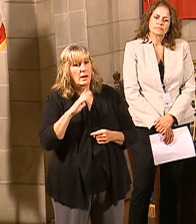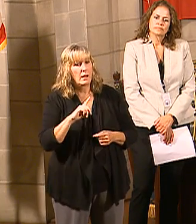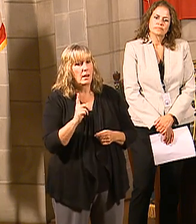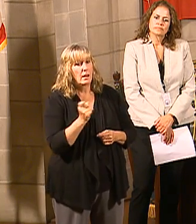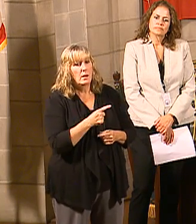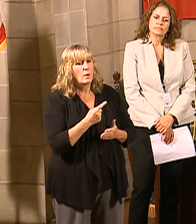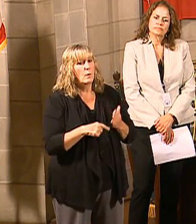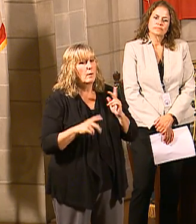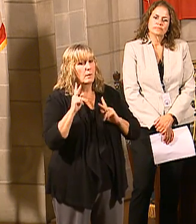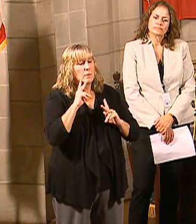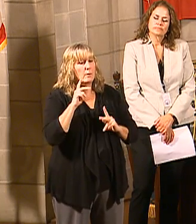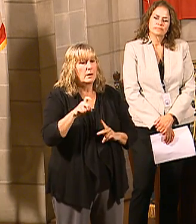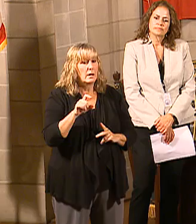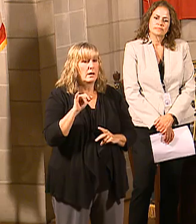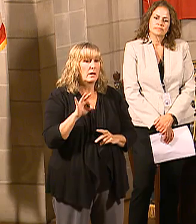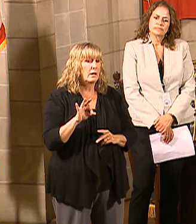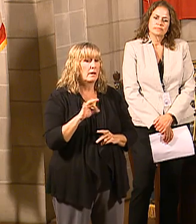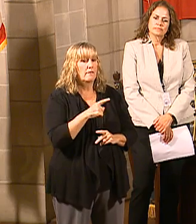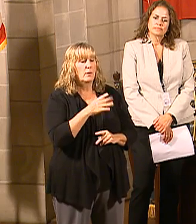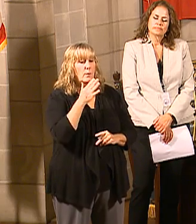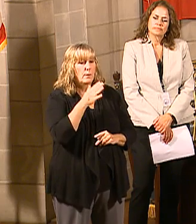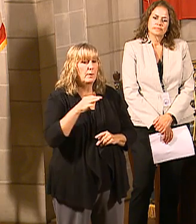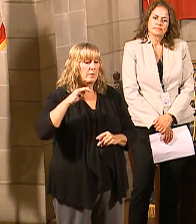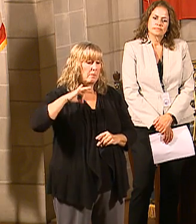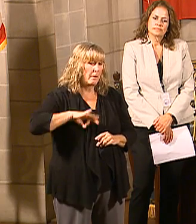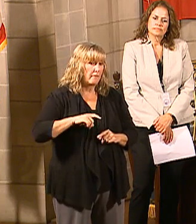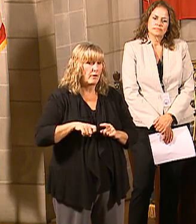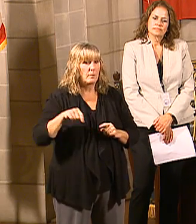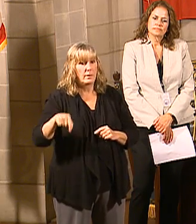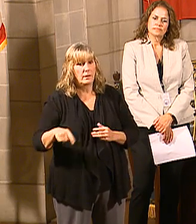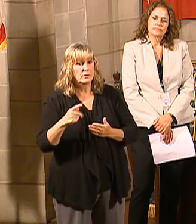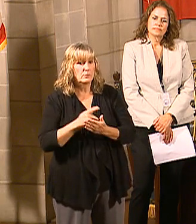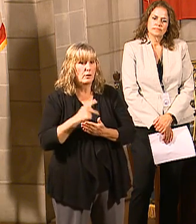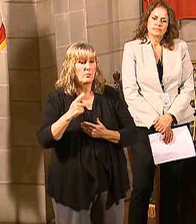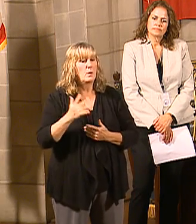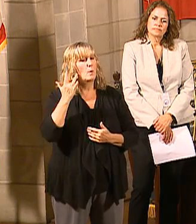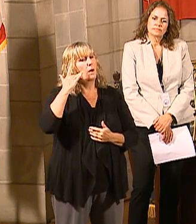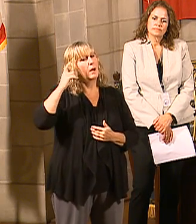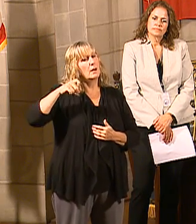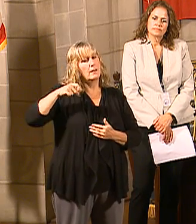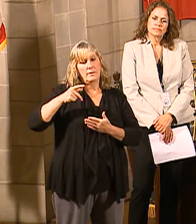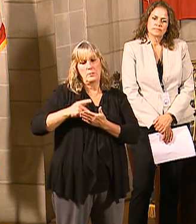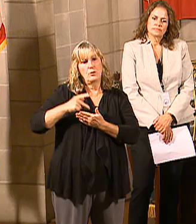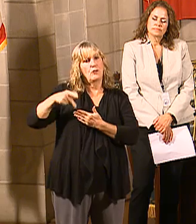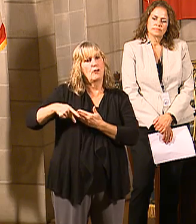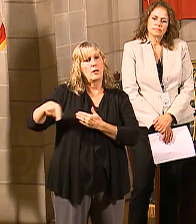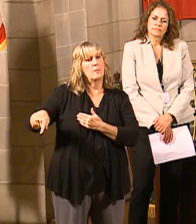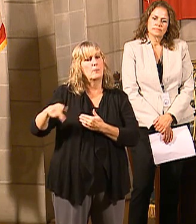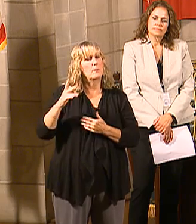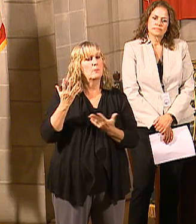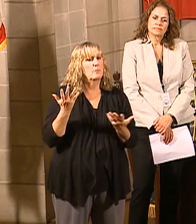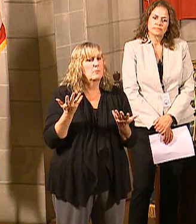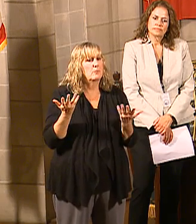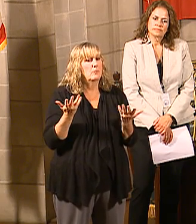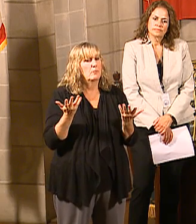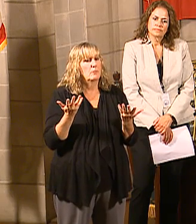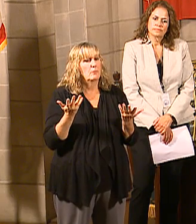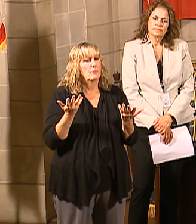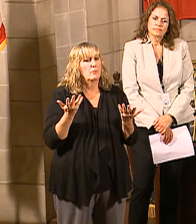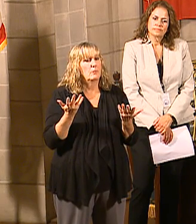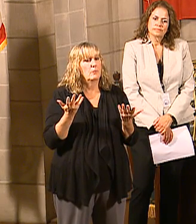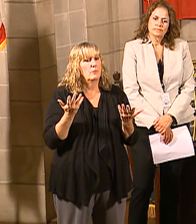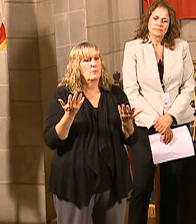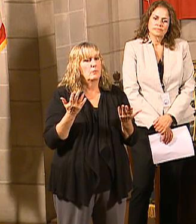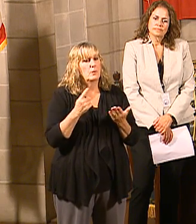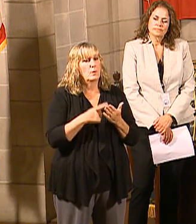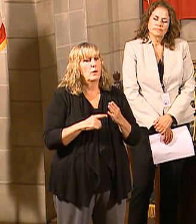people need? If you're someone who you're gonna benefit from this program, I mean, why do you need the program? Why can't, what